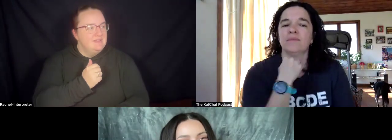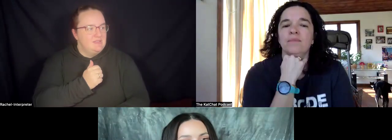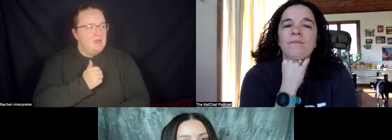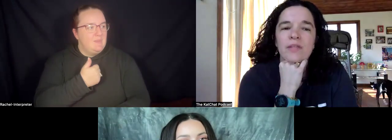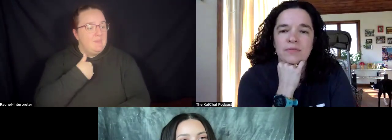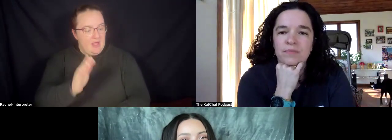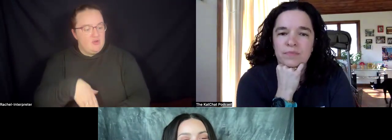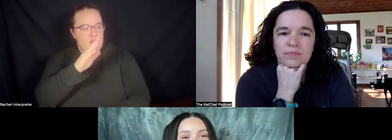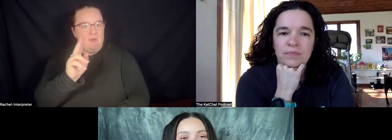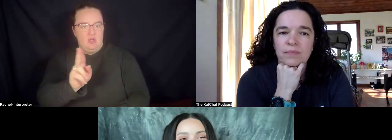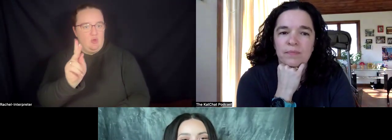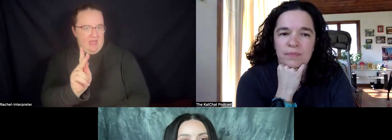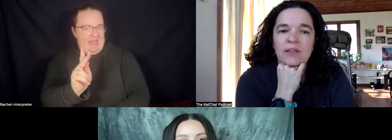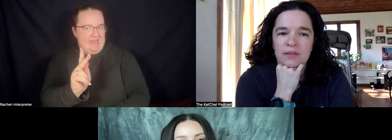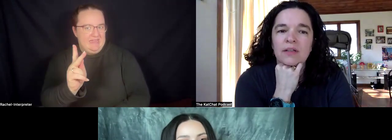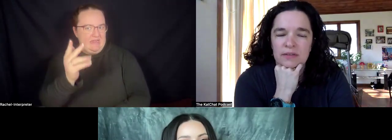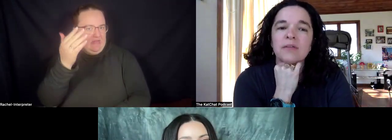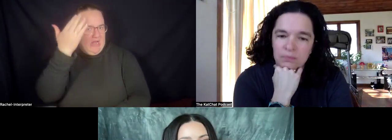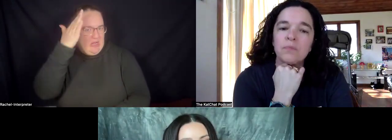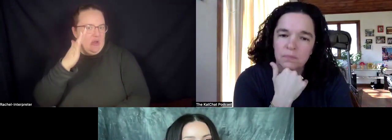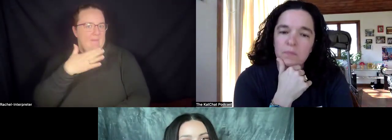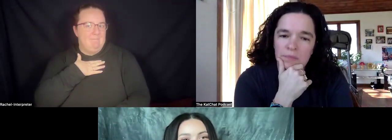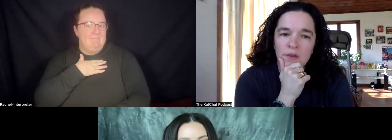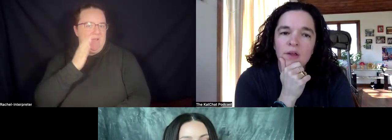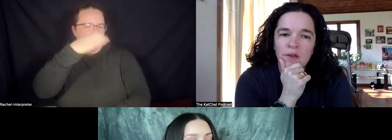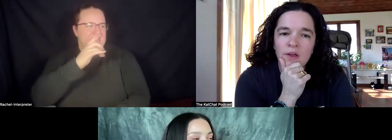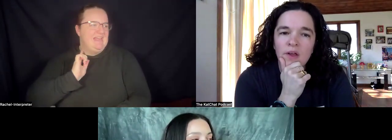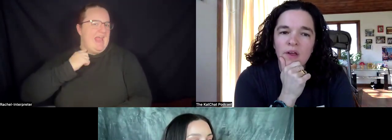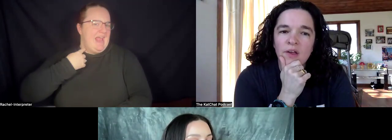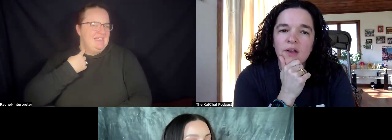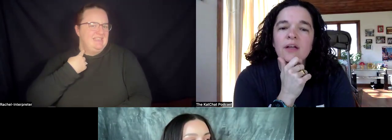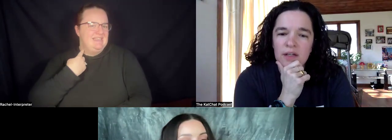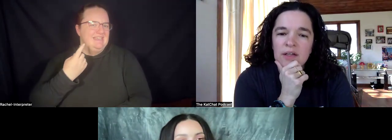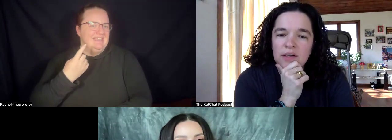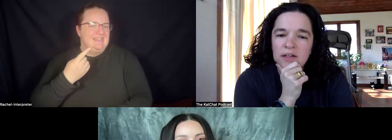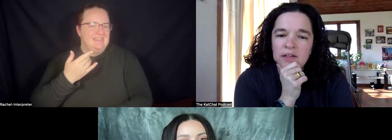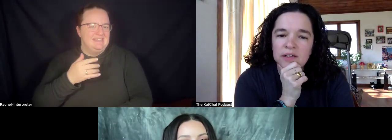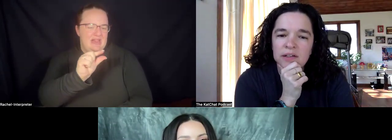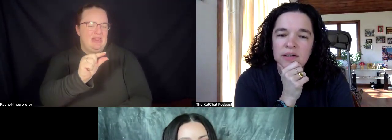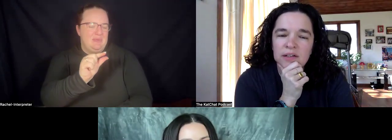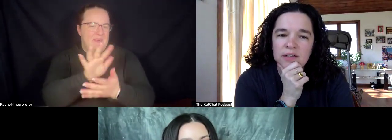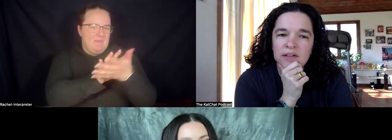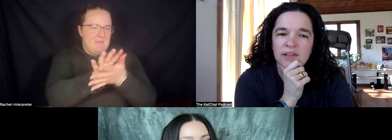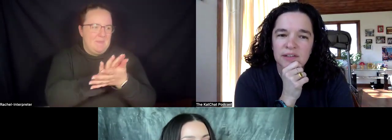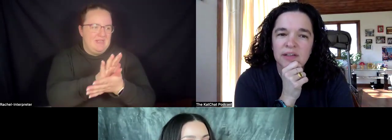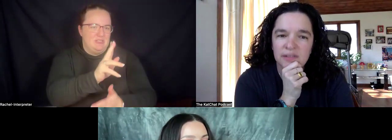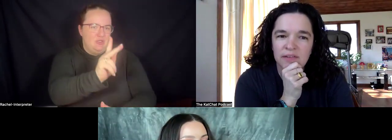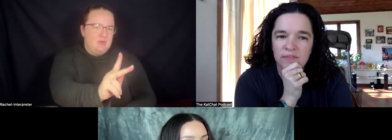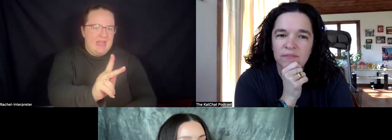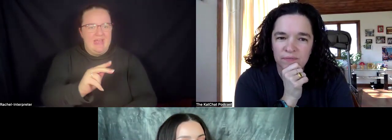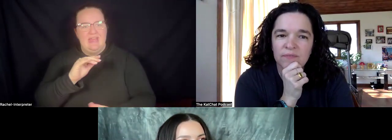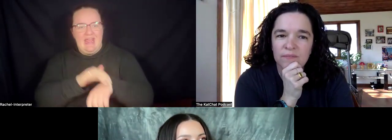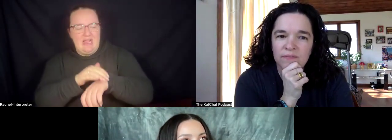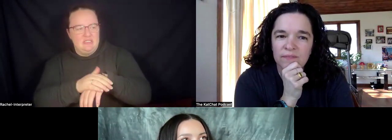in the UK, so I don't know if people can tell from my weird hybrid accent. I am born in the southwest of England, so